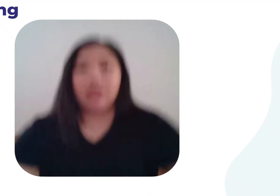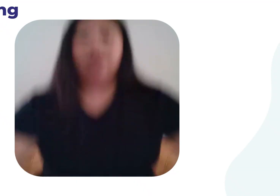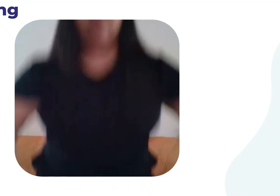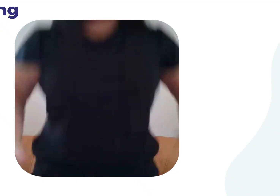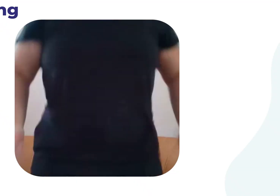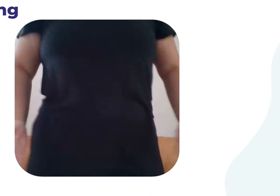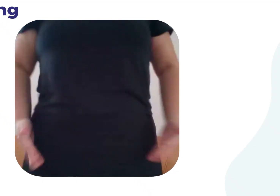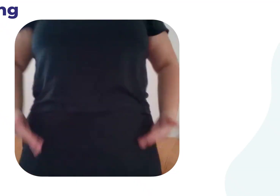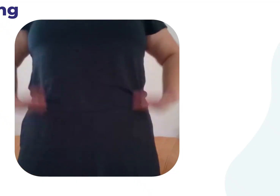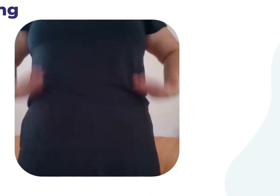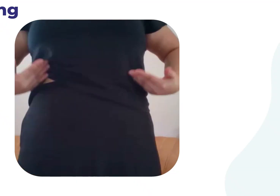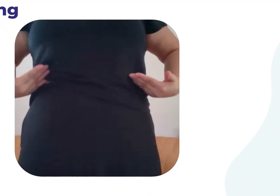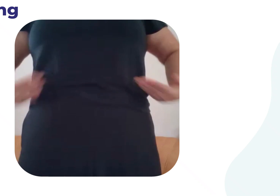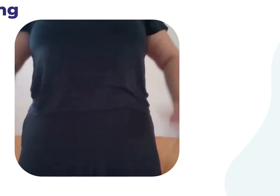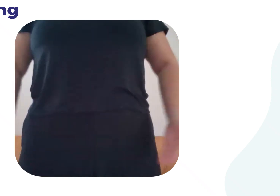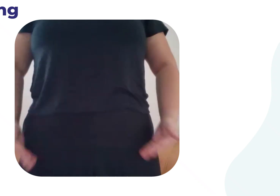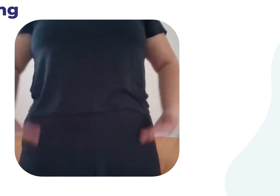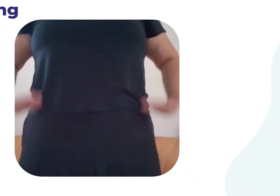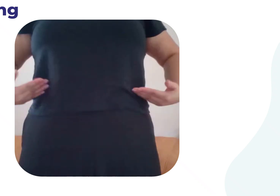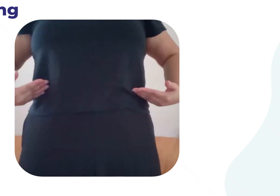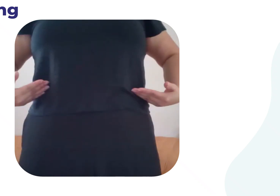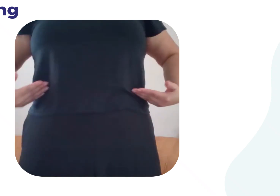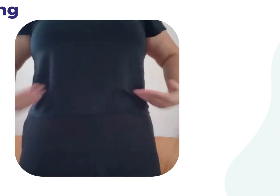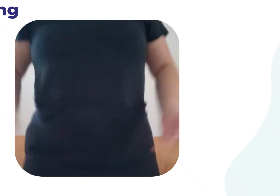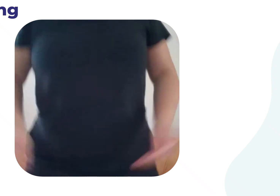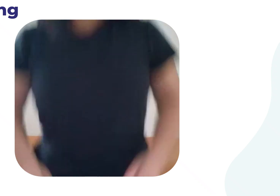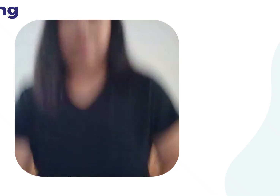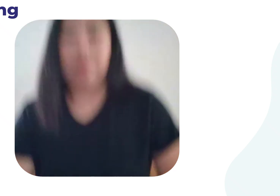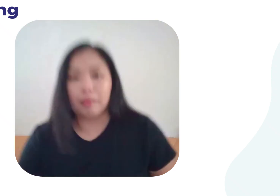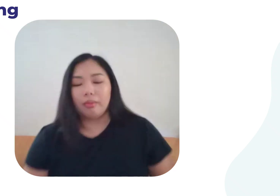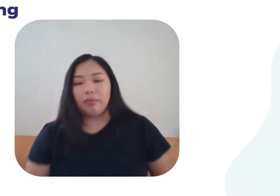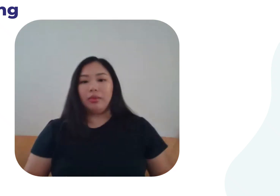Pants, swipe upwards at your hips, pants.